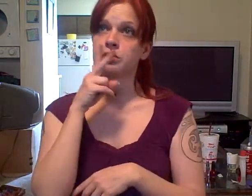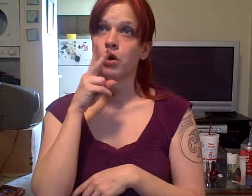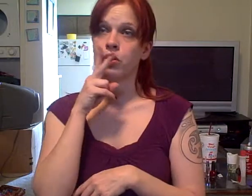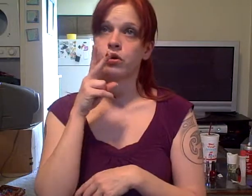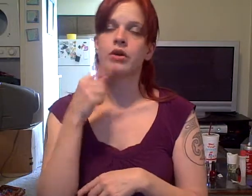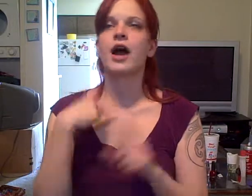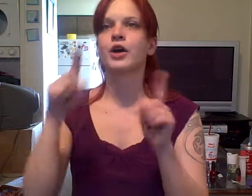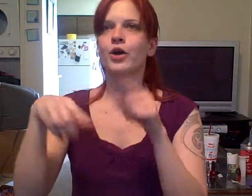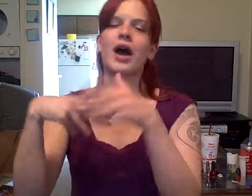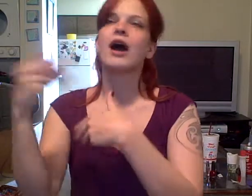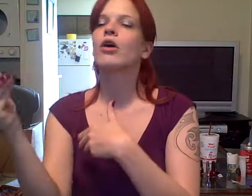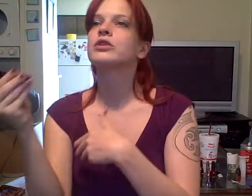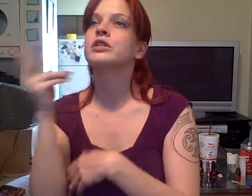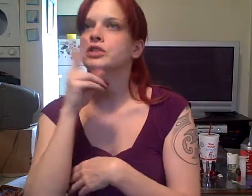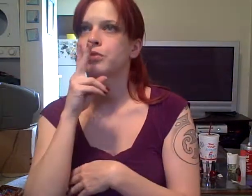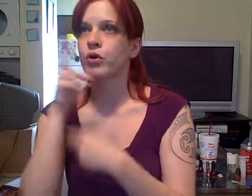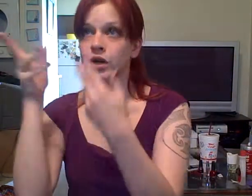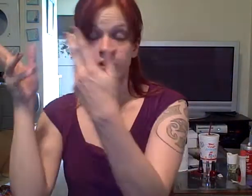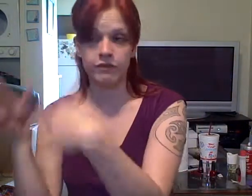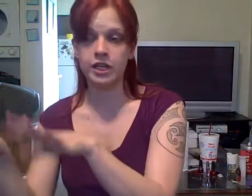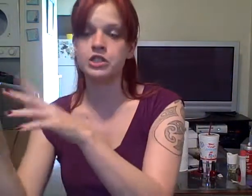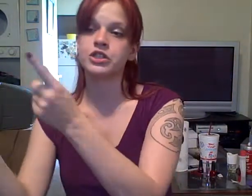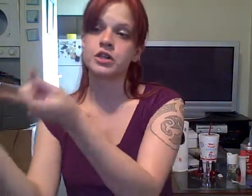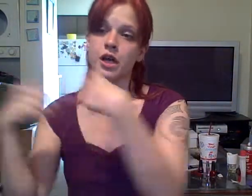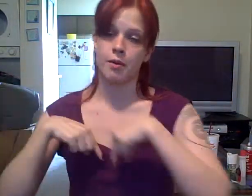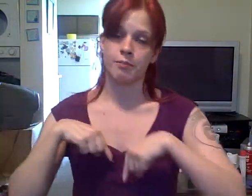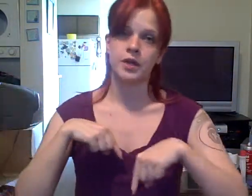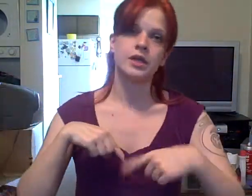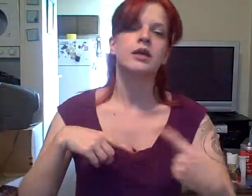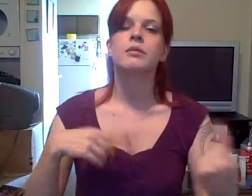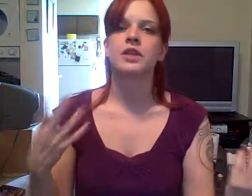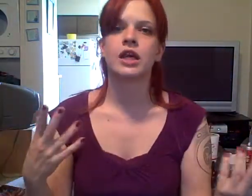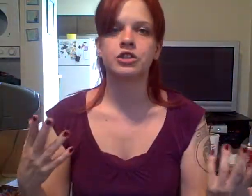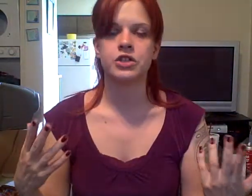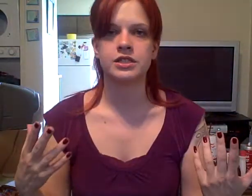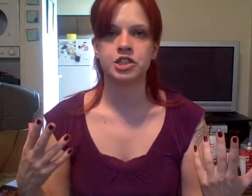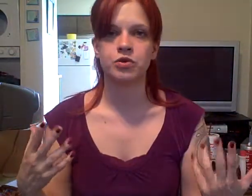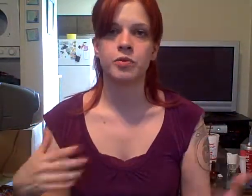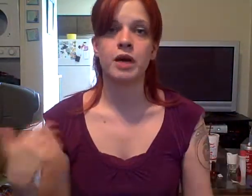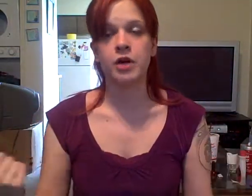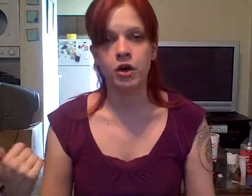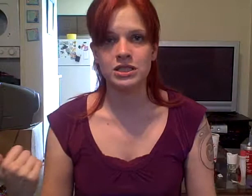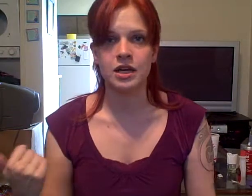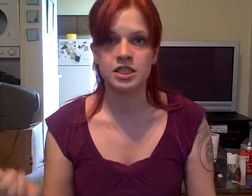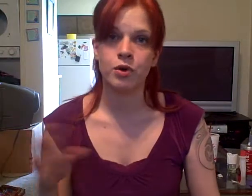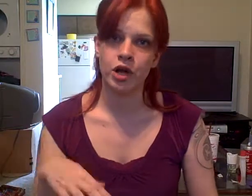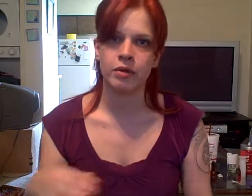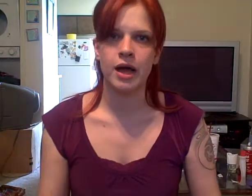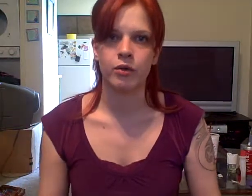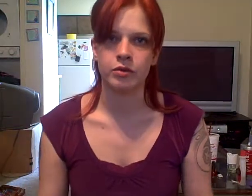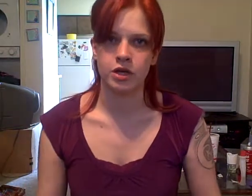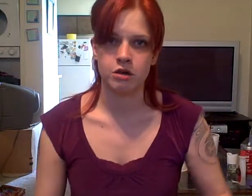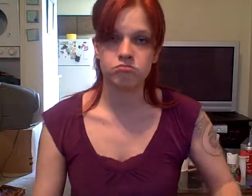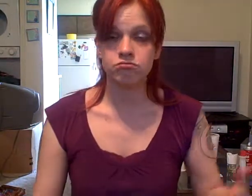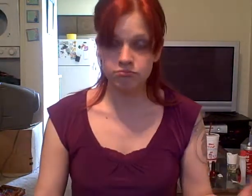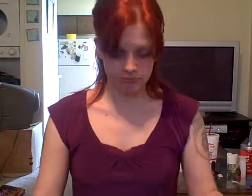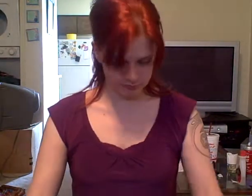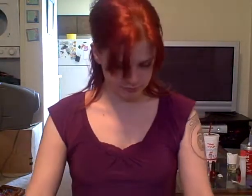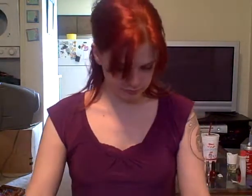smoke, I go out, smoke, finish, come. But the English translation would be, I'm going to go outside and smoke, I'll be back when I'm done.